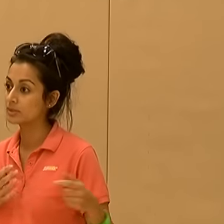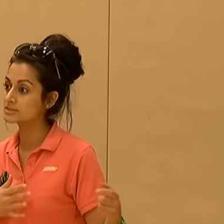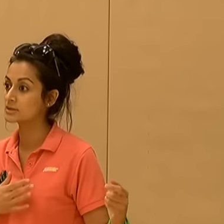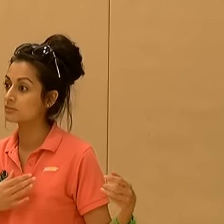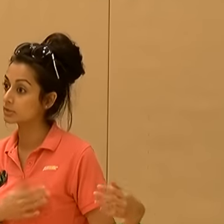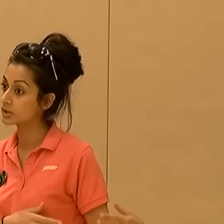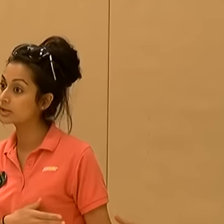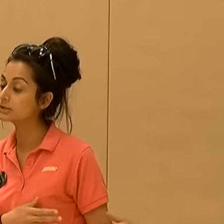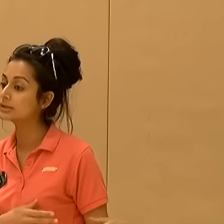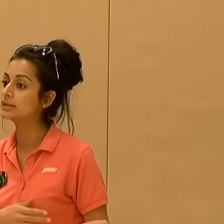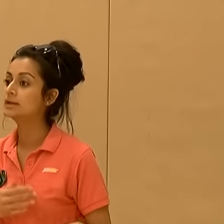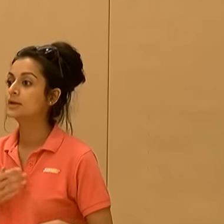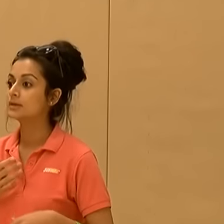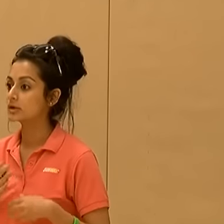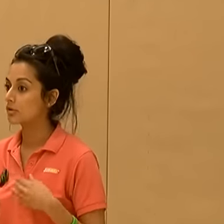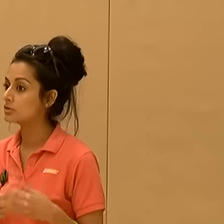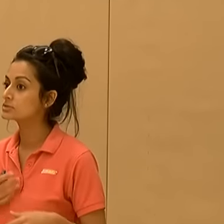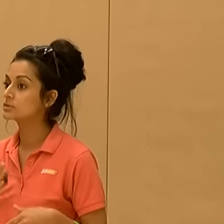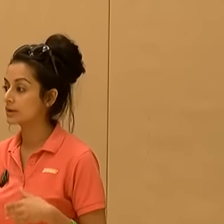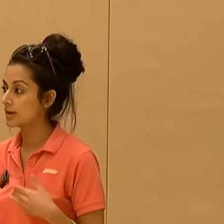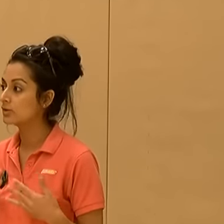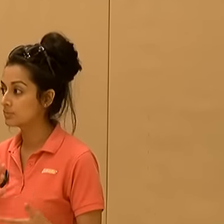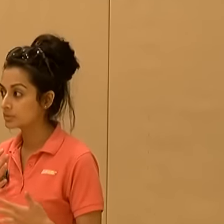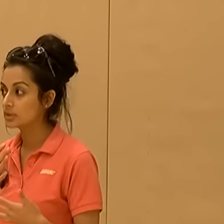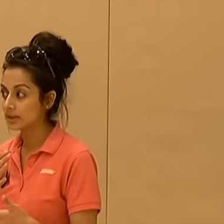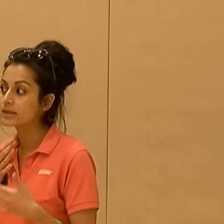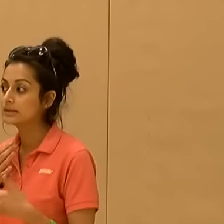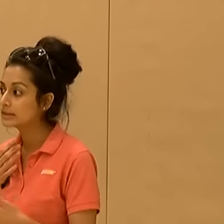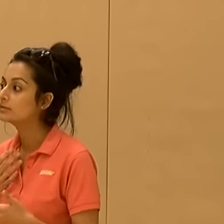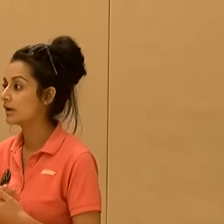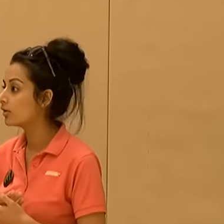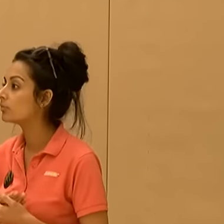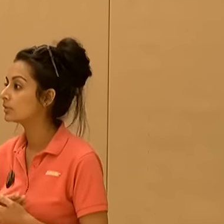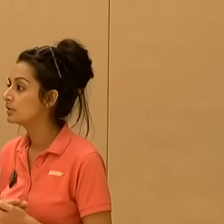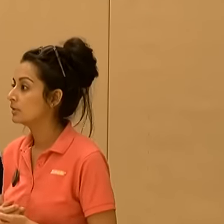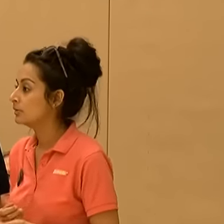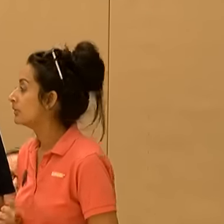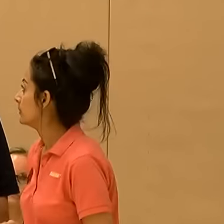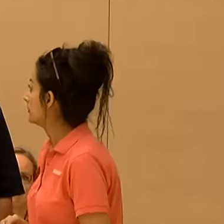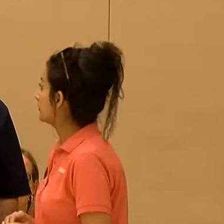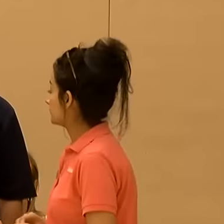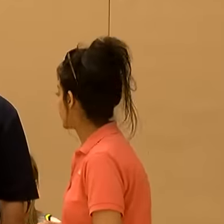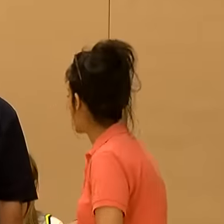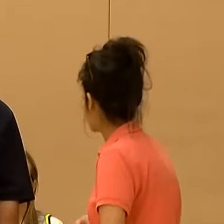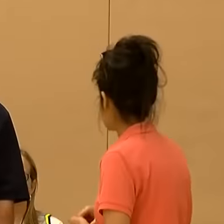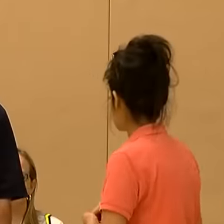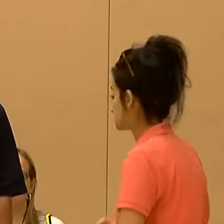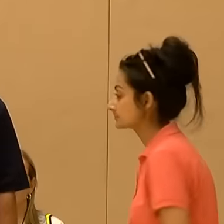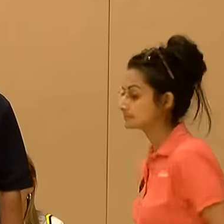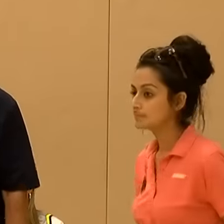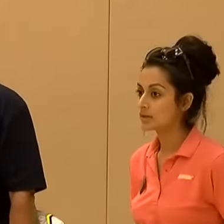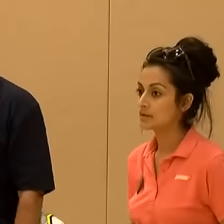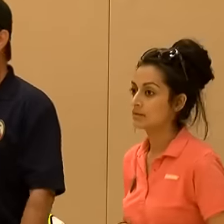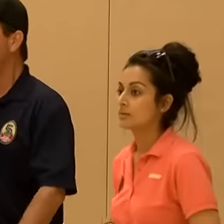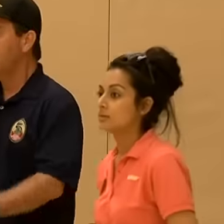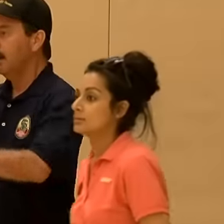our place currently that are also in help, like in need of help. Okay, thank you very